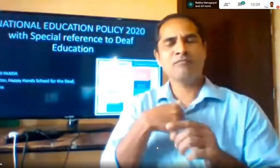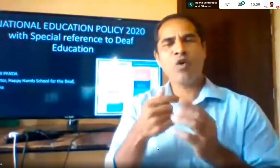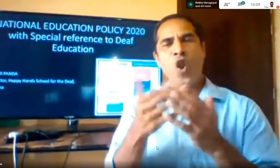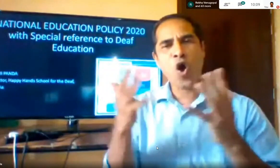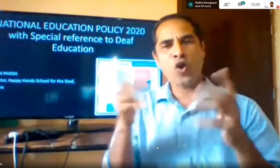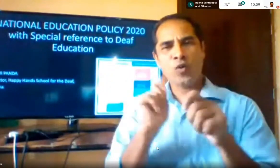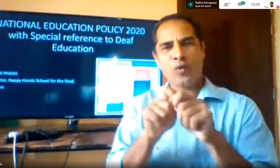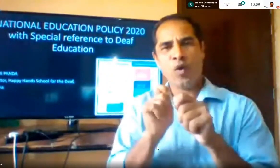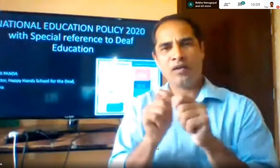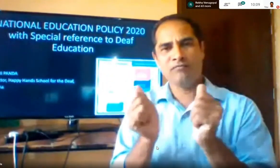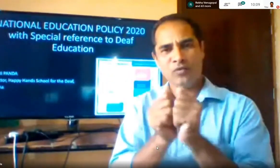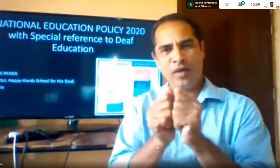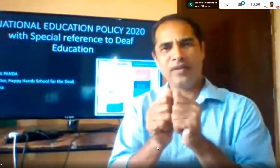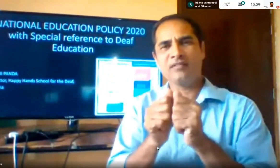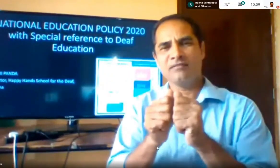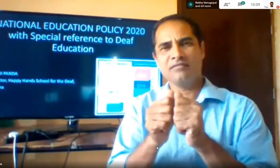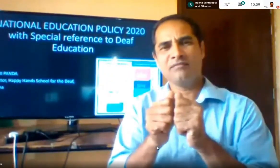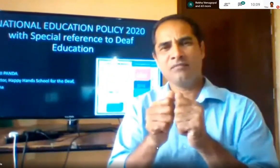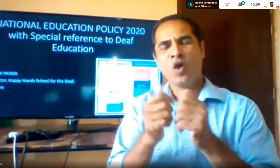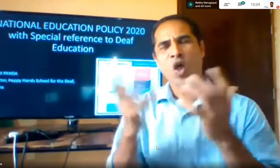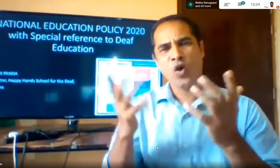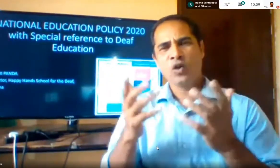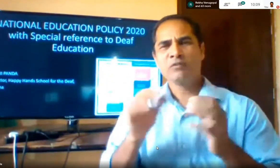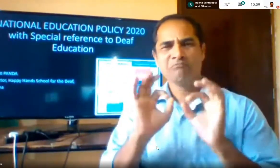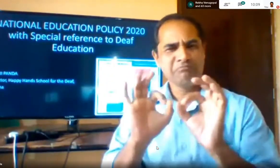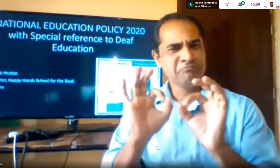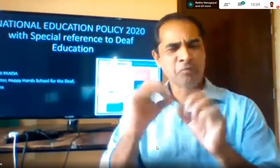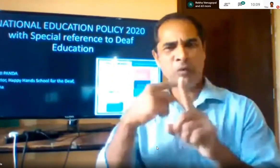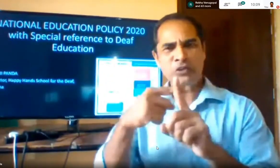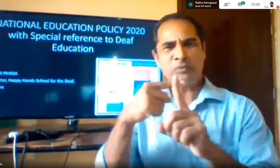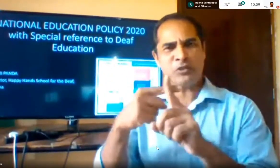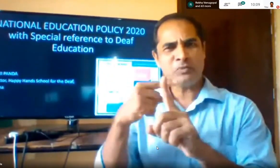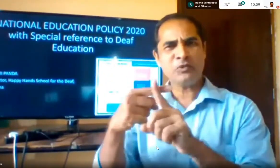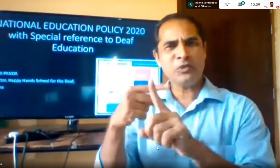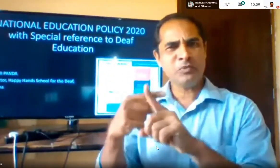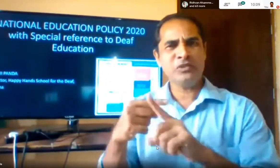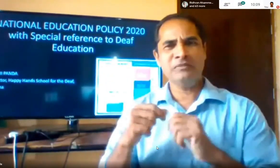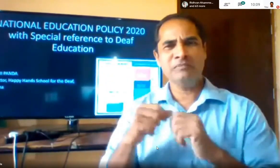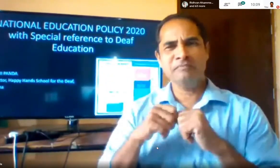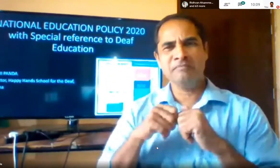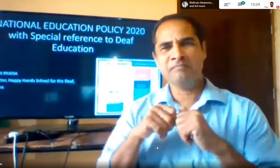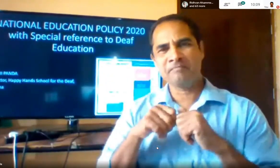from Samuel sir's time. So Samuel sir was the director of NISH.